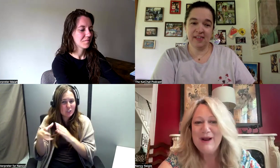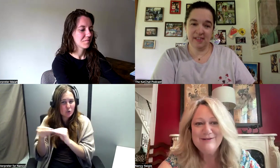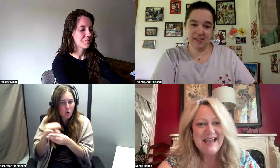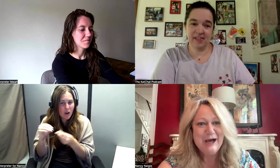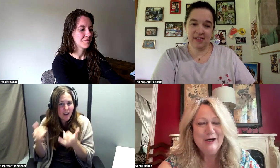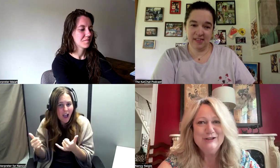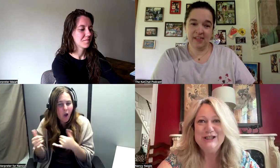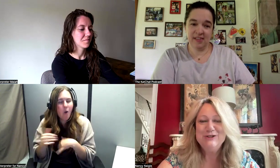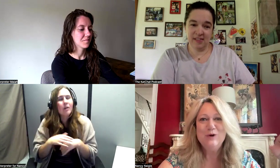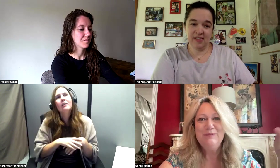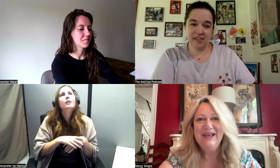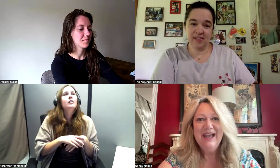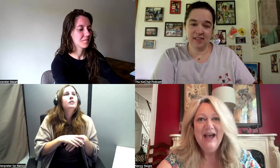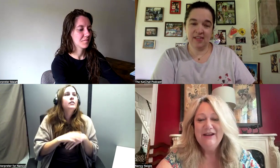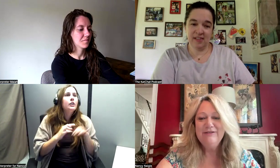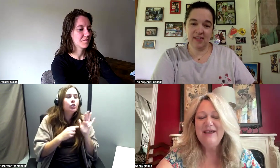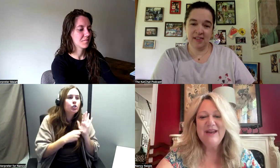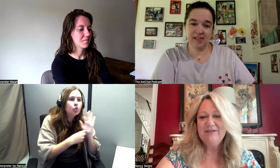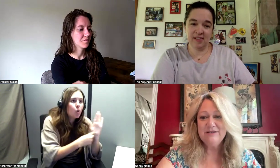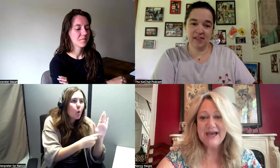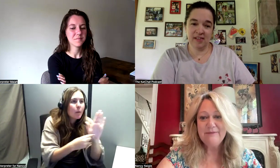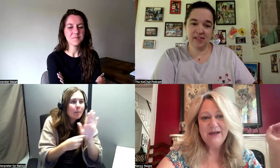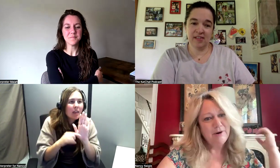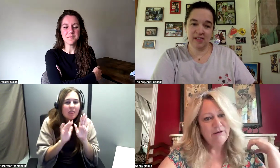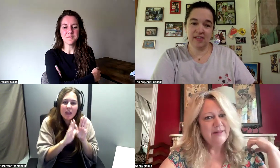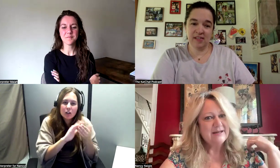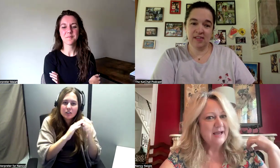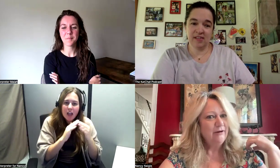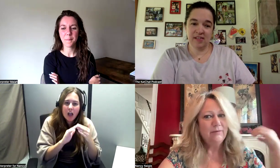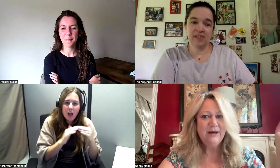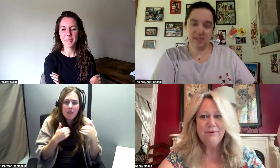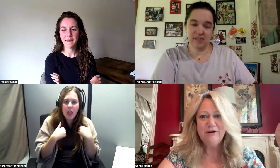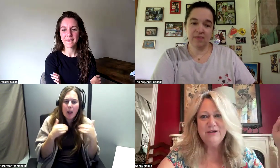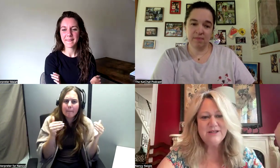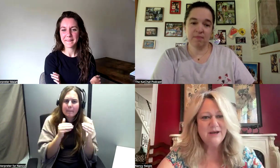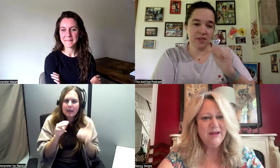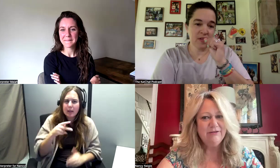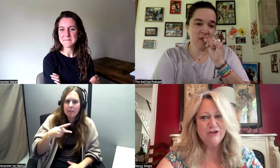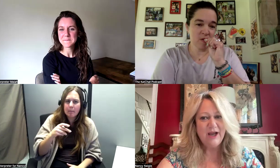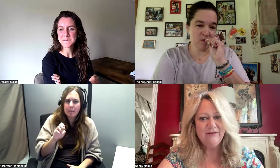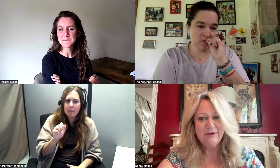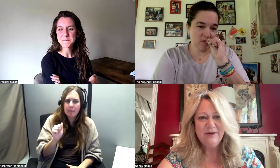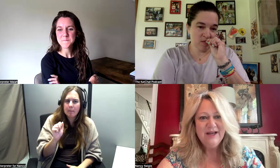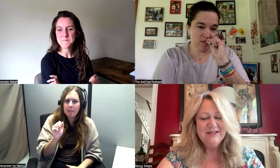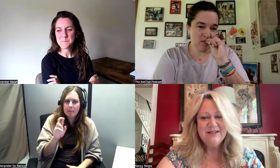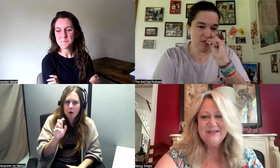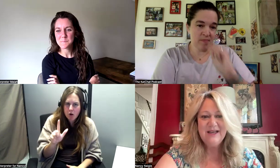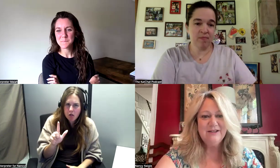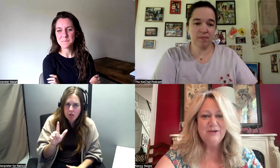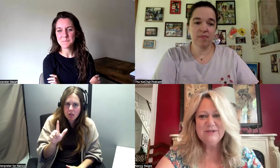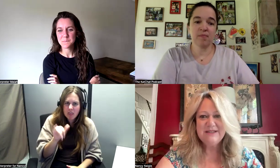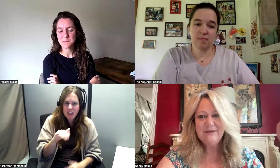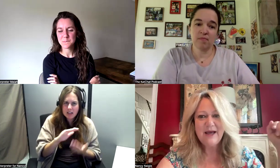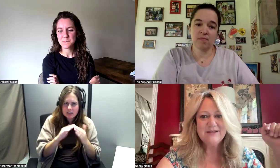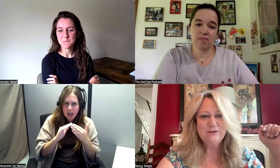took me around town. She toured me. They even have a little town of Minnie Pearl in that town where Minnie Pearl used to come in on the train from Tennessee,